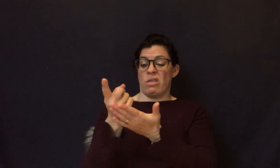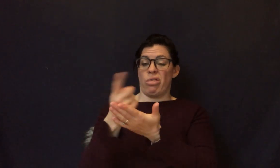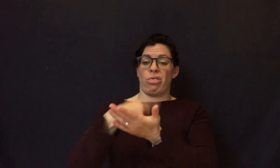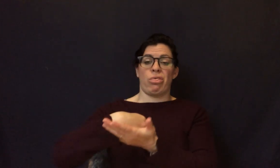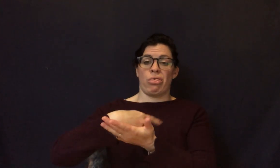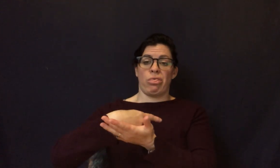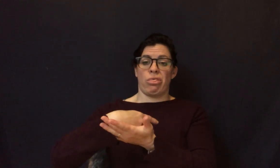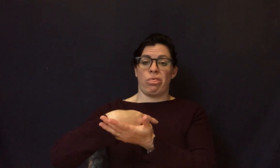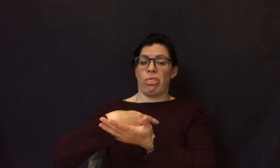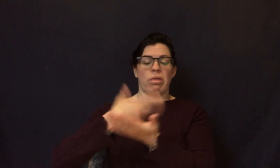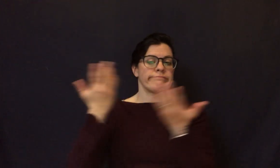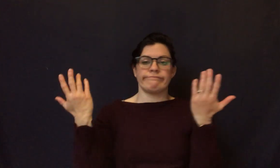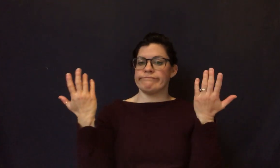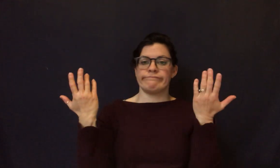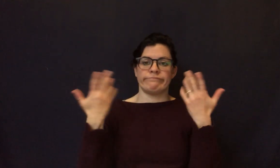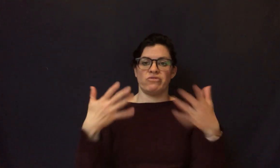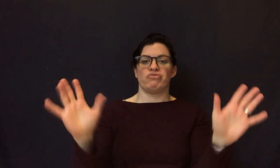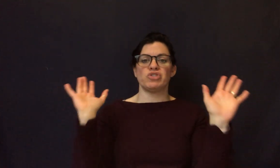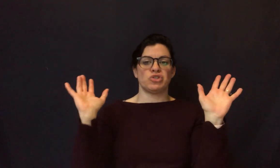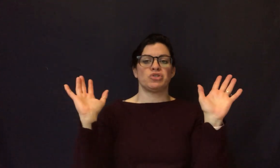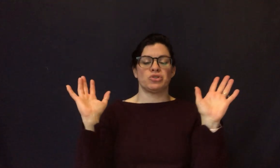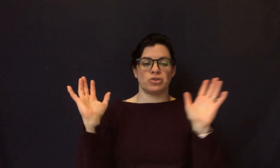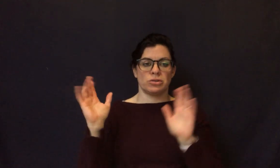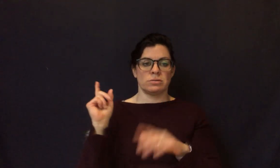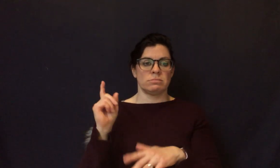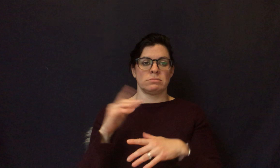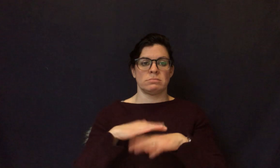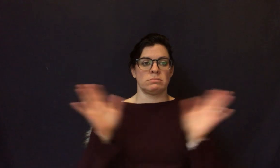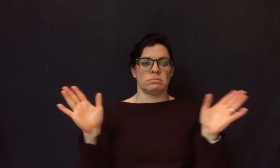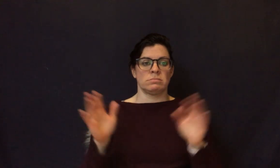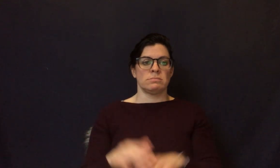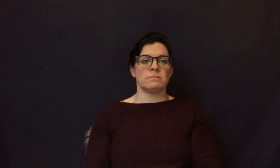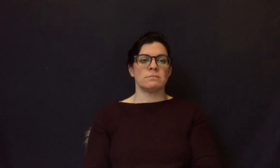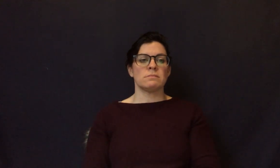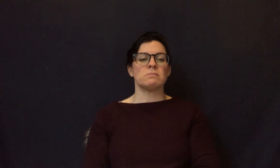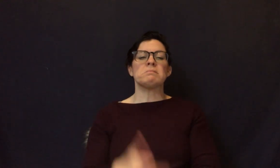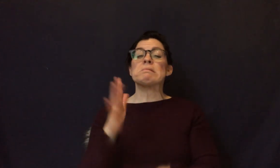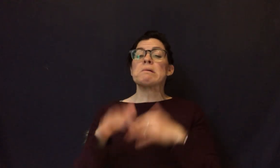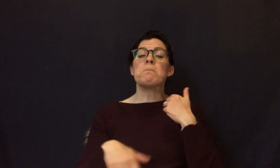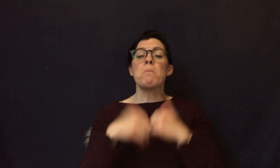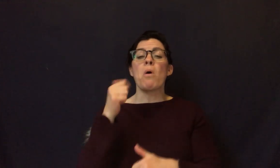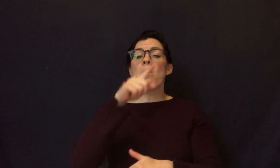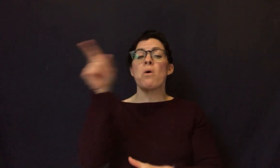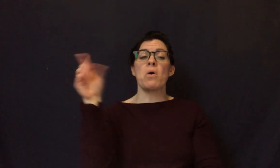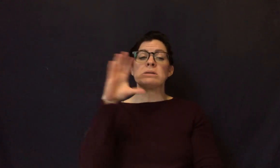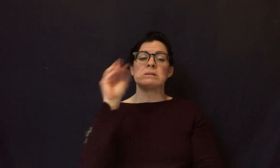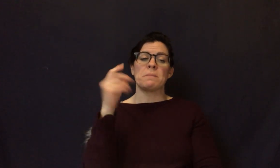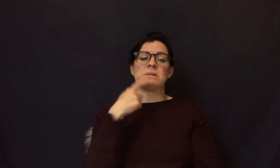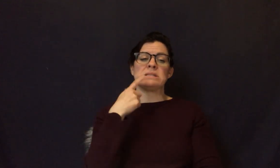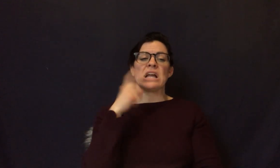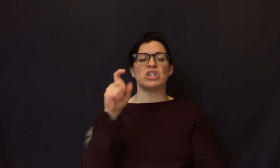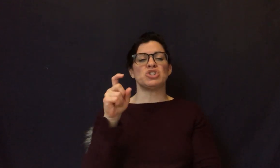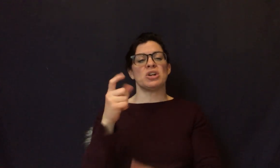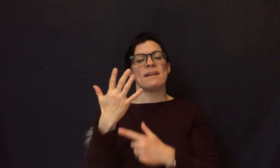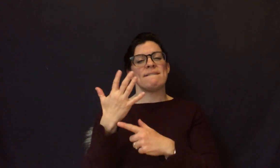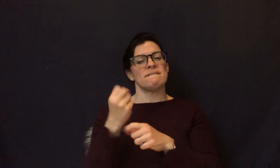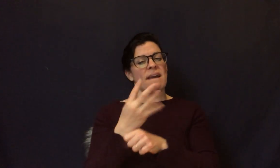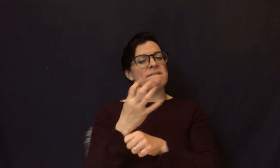will recommend that you change a fire extinguisher every 5 years. So lifespan of